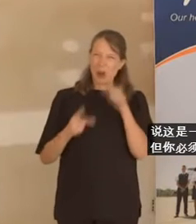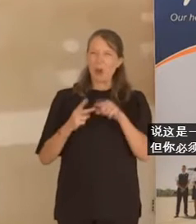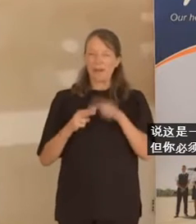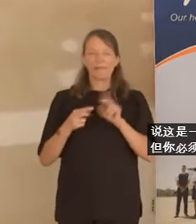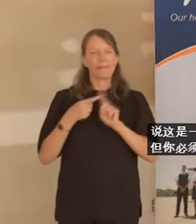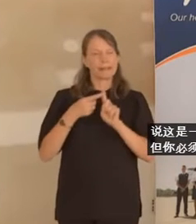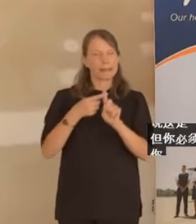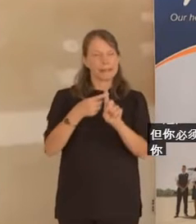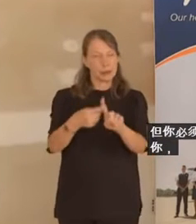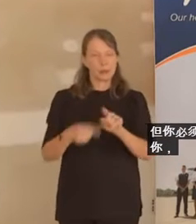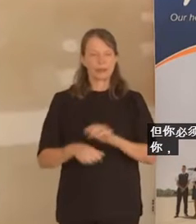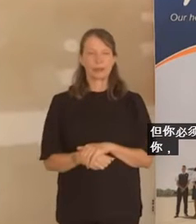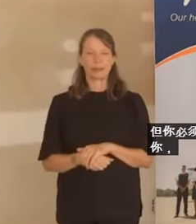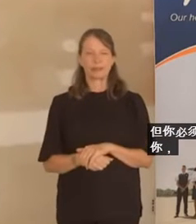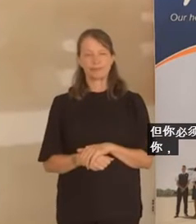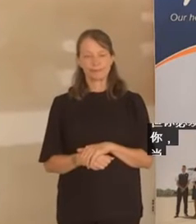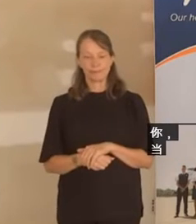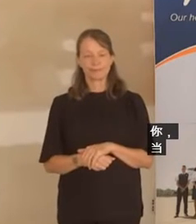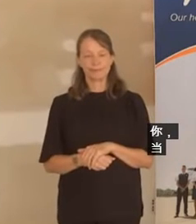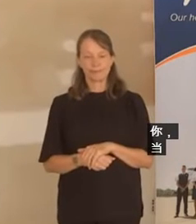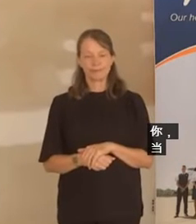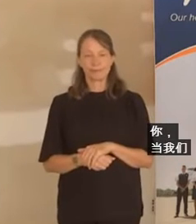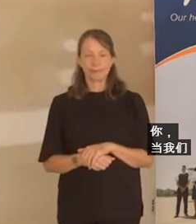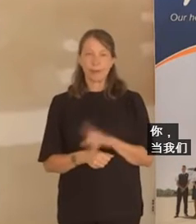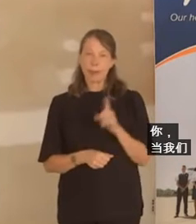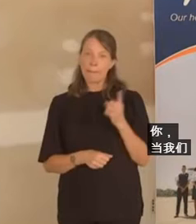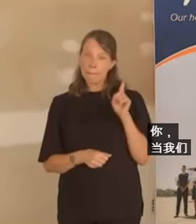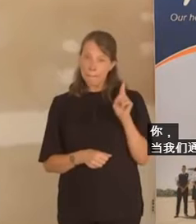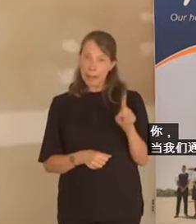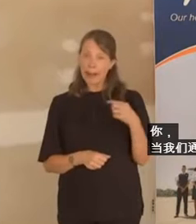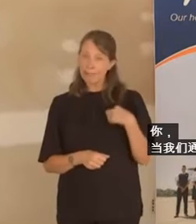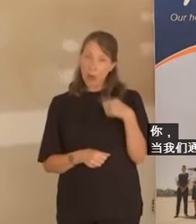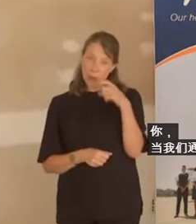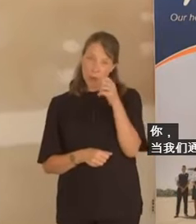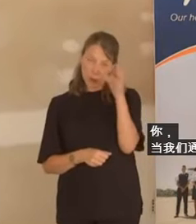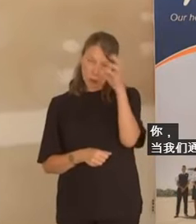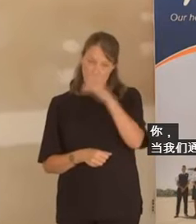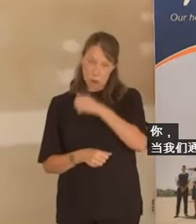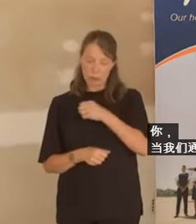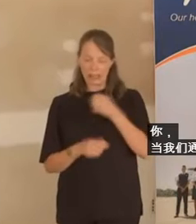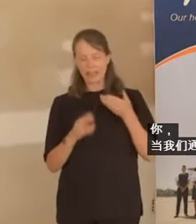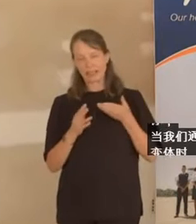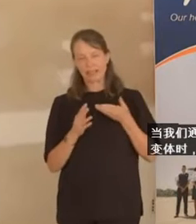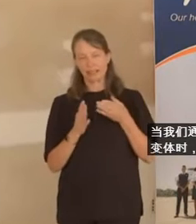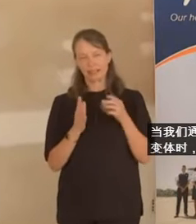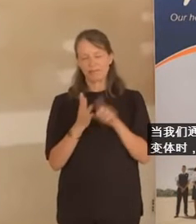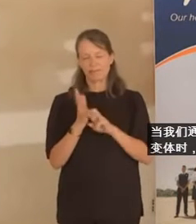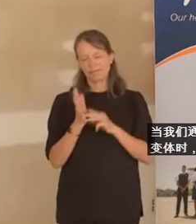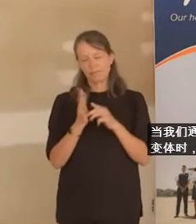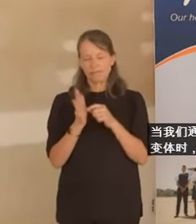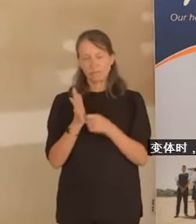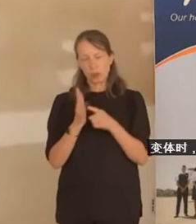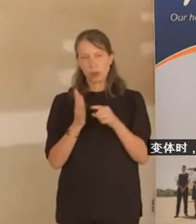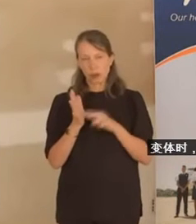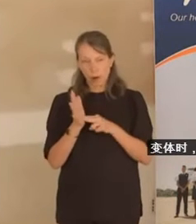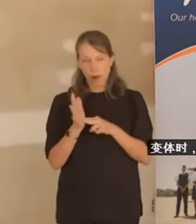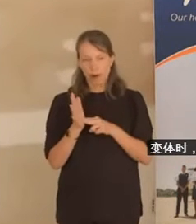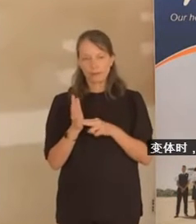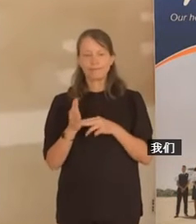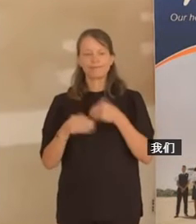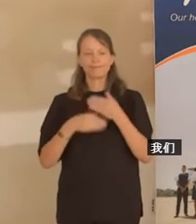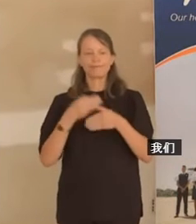expect, logic tells you that as we move through the Omicron variant,